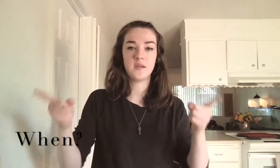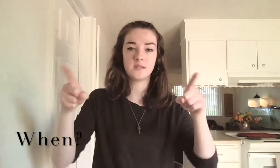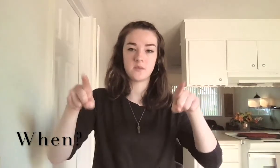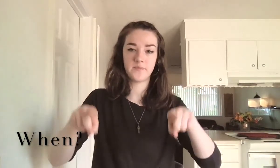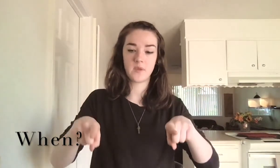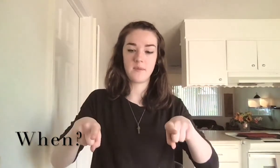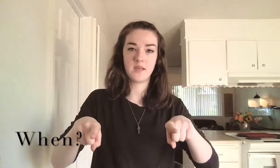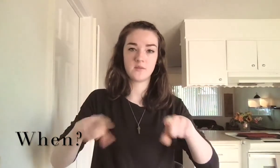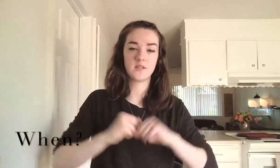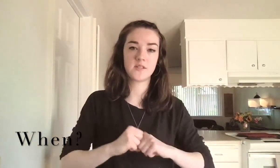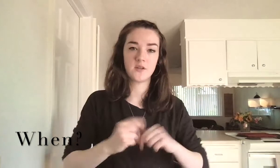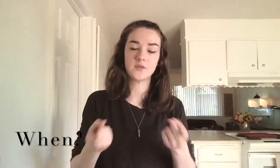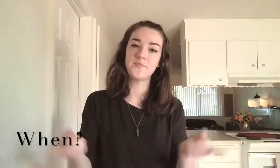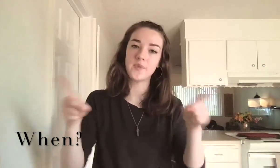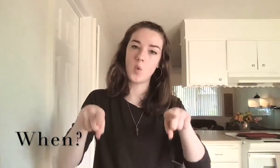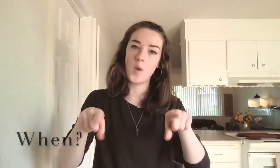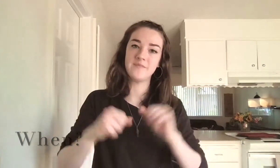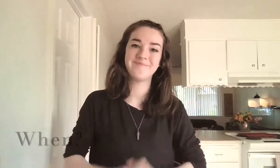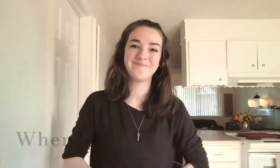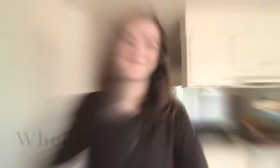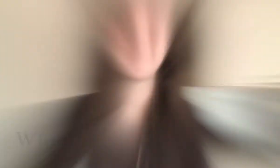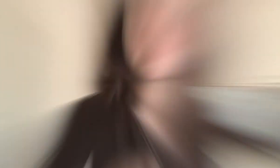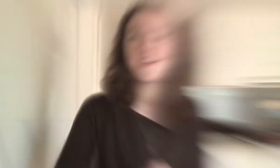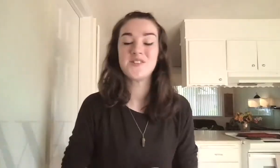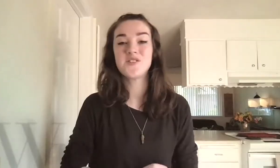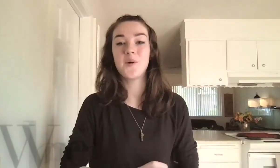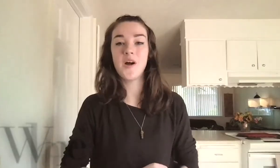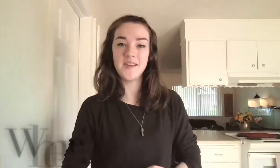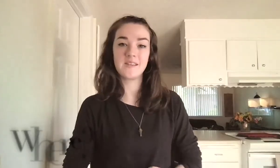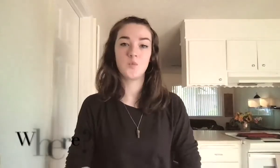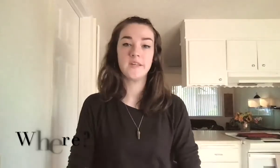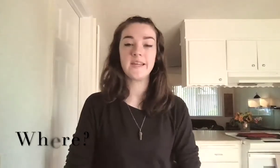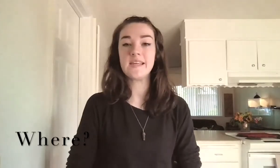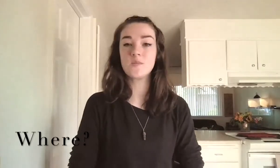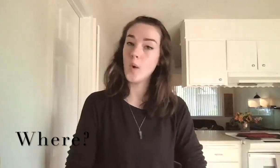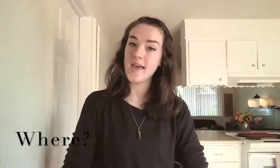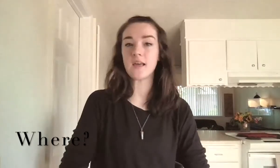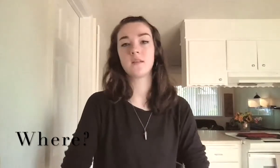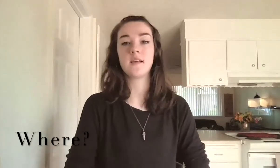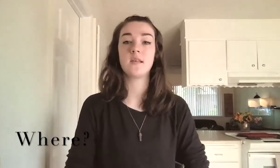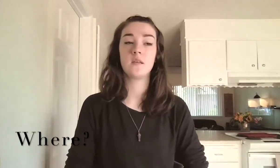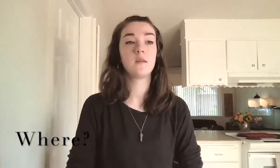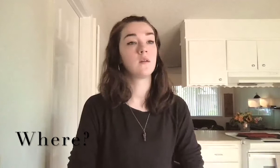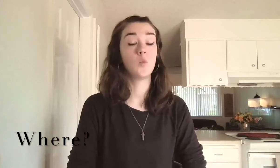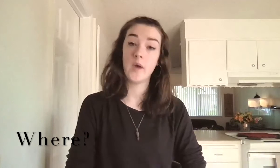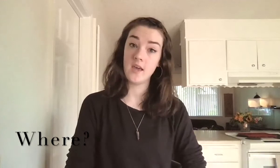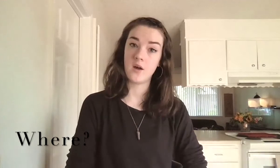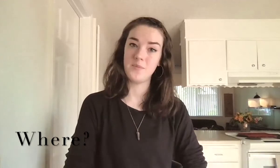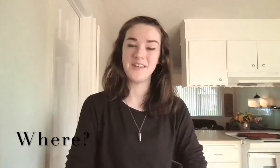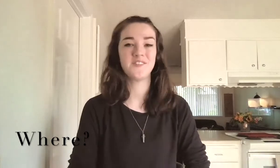fingers and make those little circles, when. So our next word is where, as in where are we meeting for